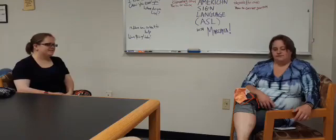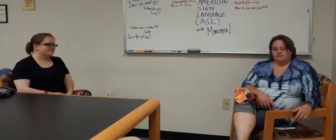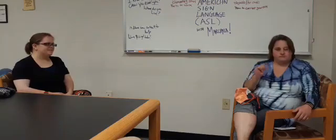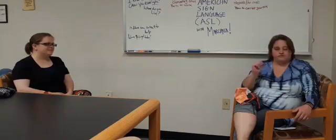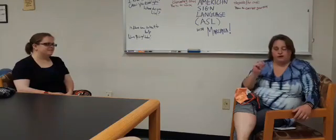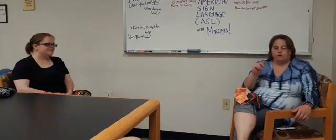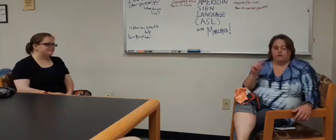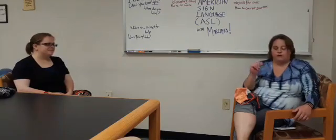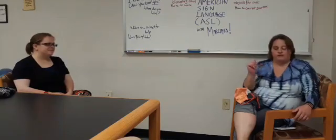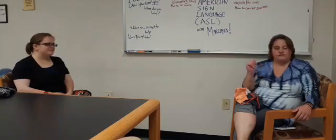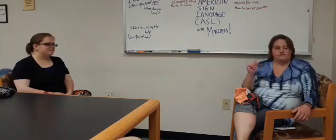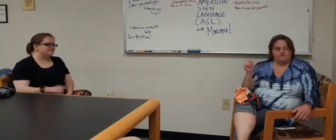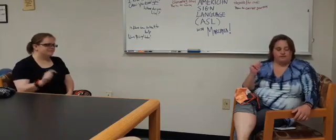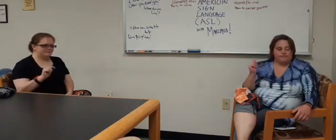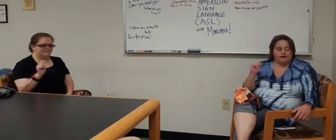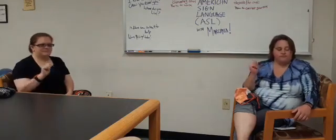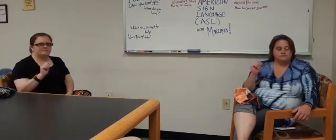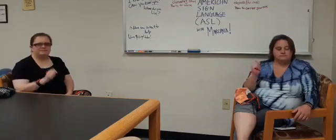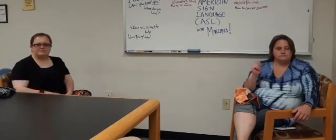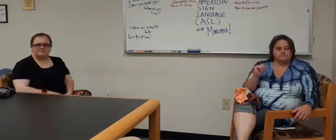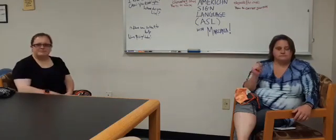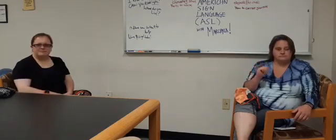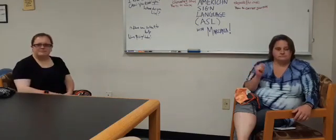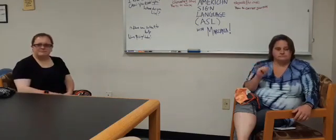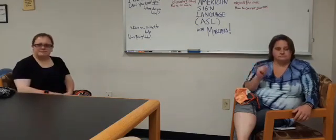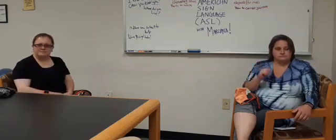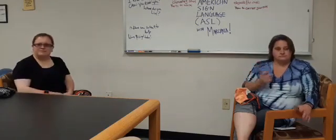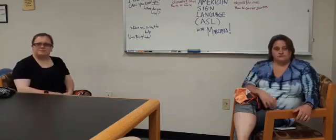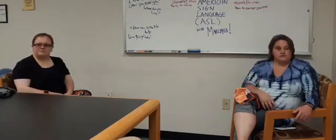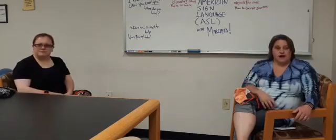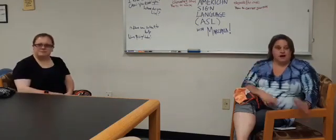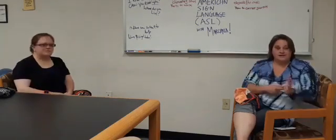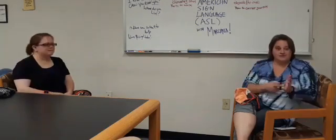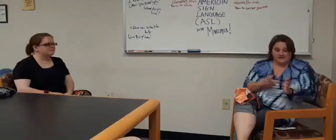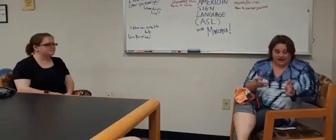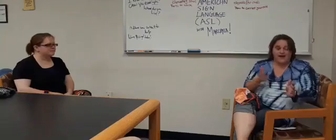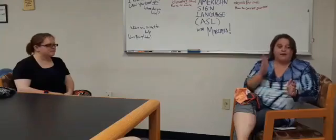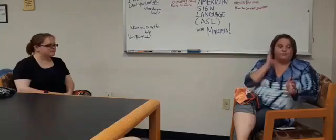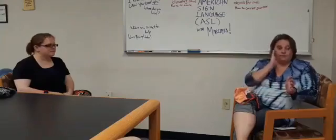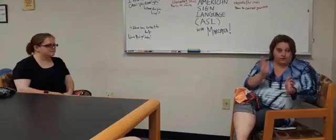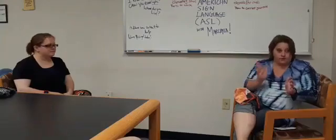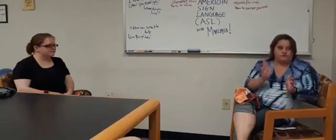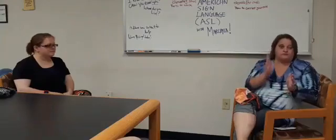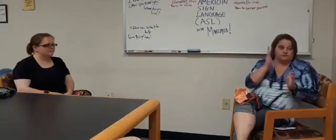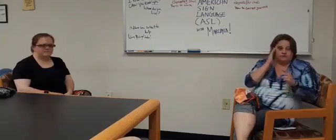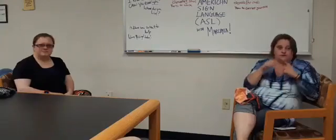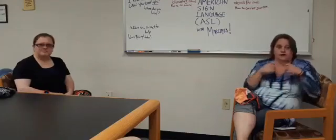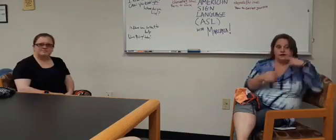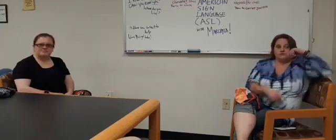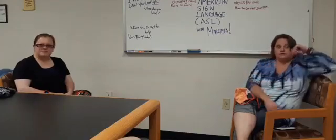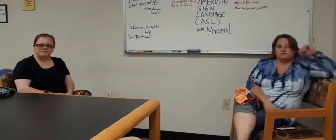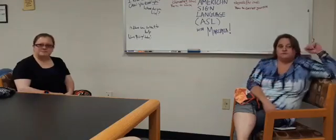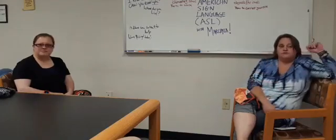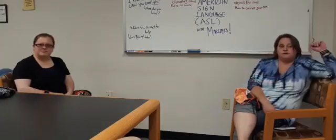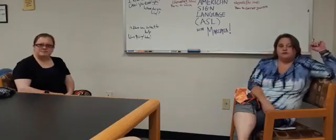They will go like this for the bathroom. Oh, okay. I mean, they will. No, I've seen sign it. I remember that.